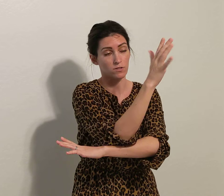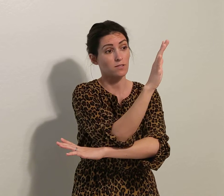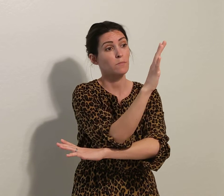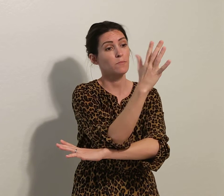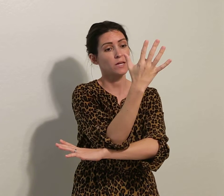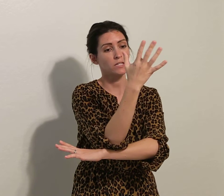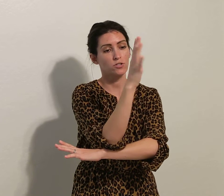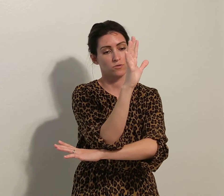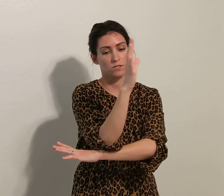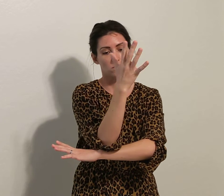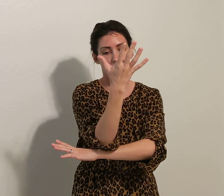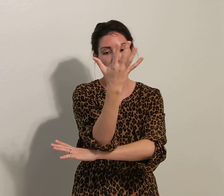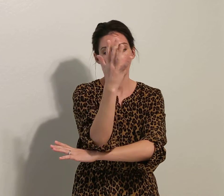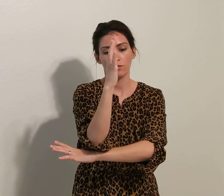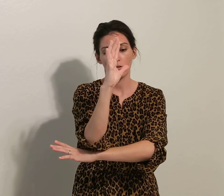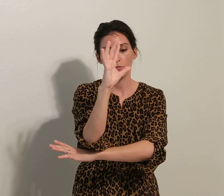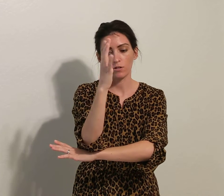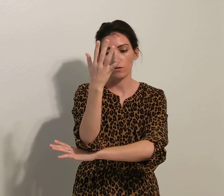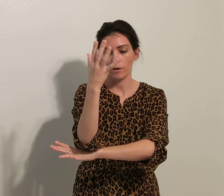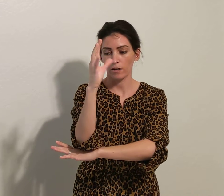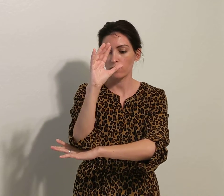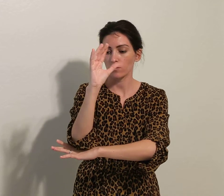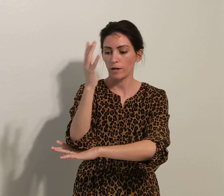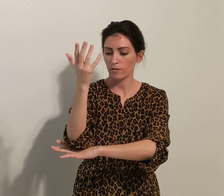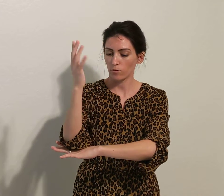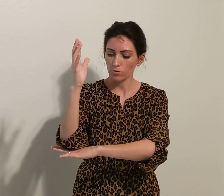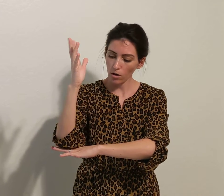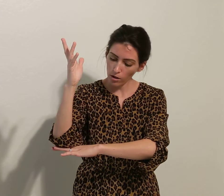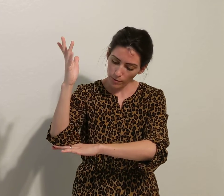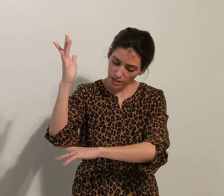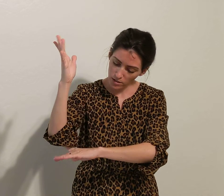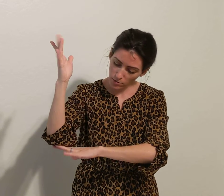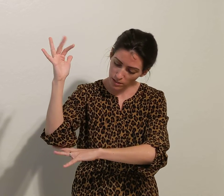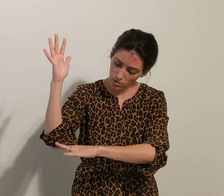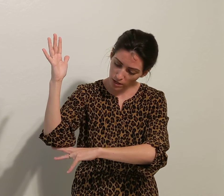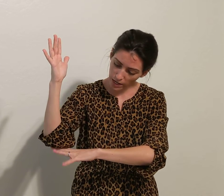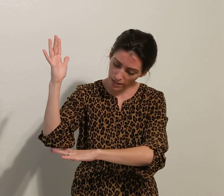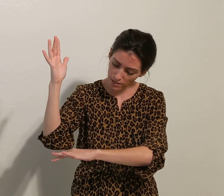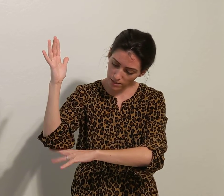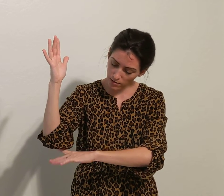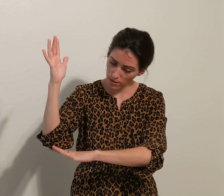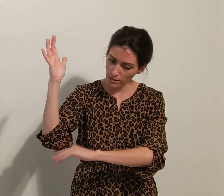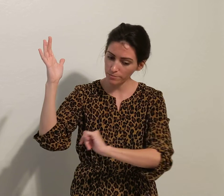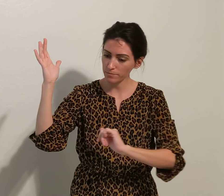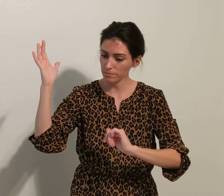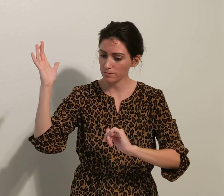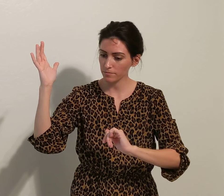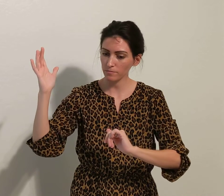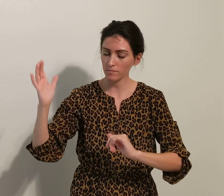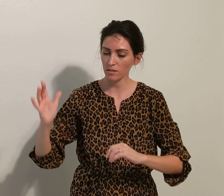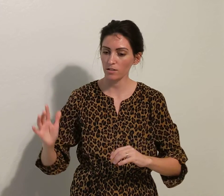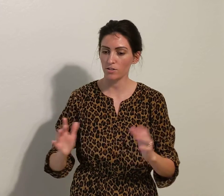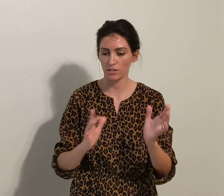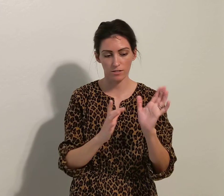It's many trees. So we're going to go back and forth, all the way down till we get to our hand down there.